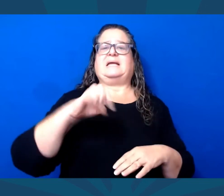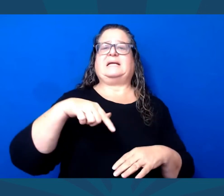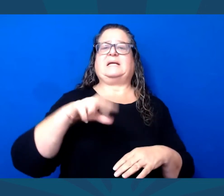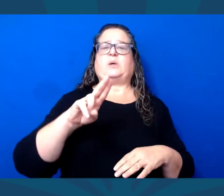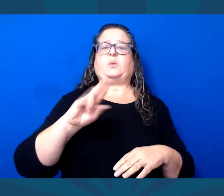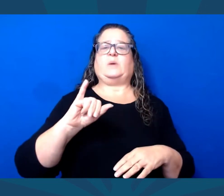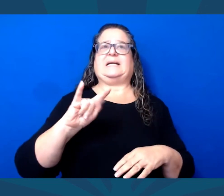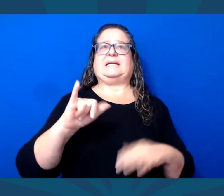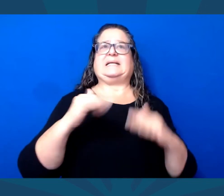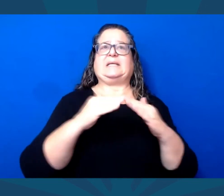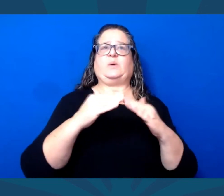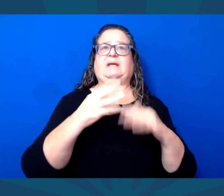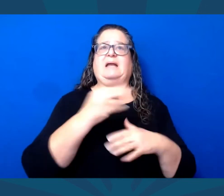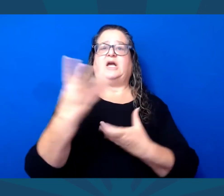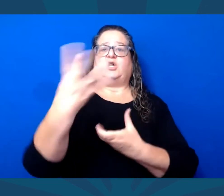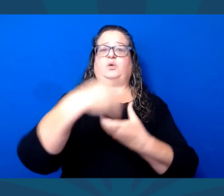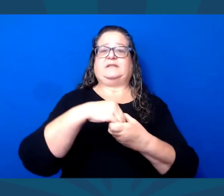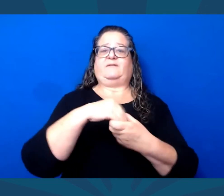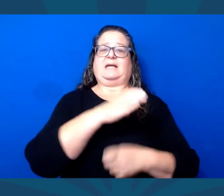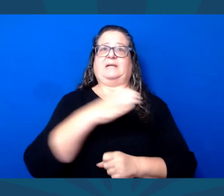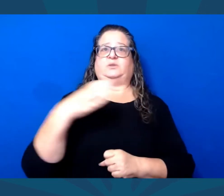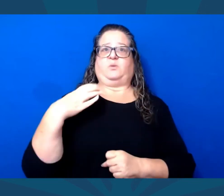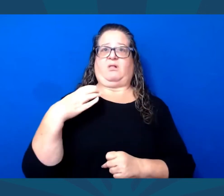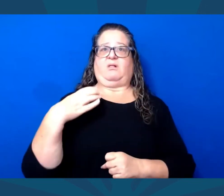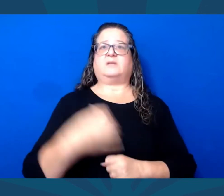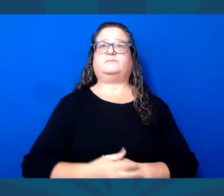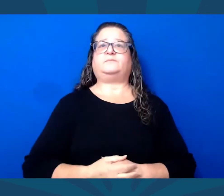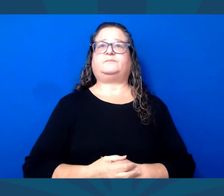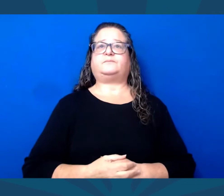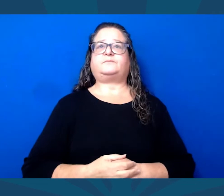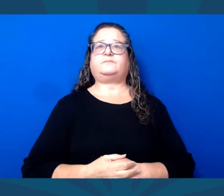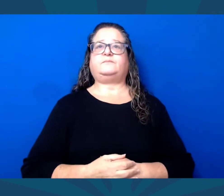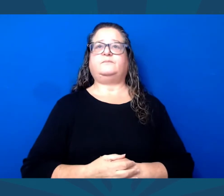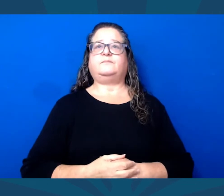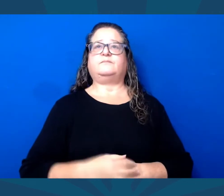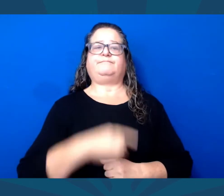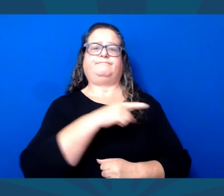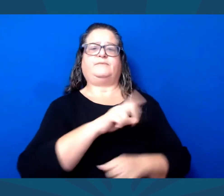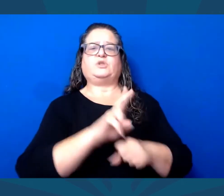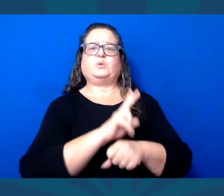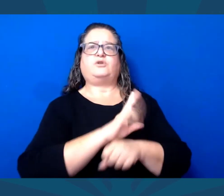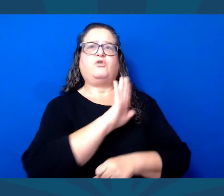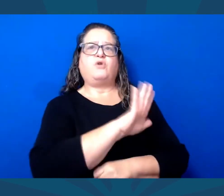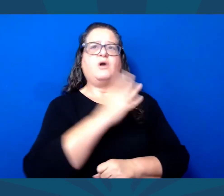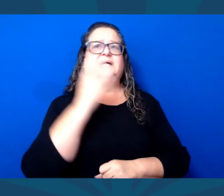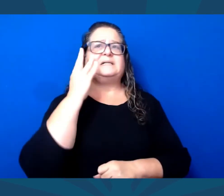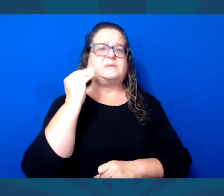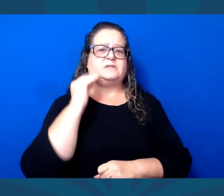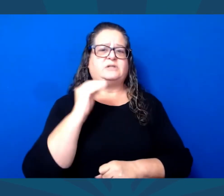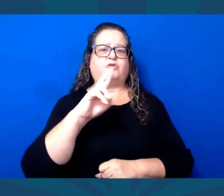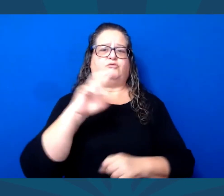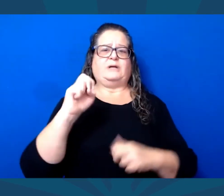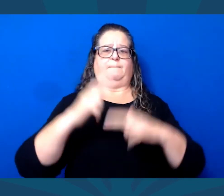That's why I stood up for our students on the Arizona Department of Education's School Safety Task Force and Equity and